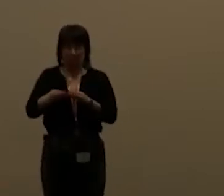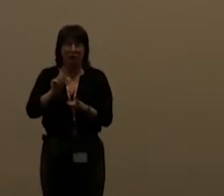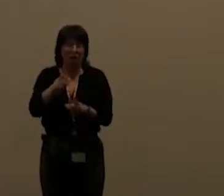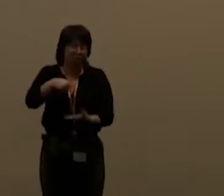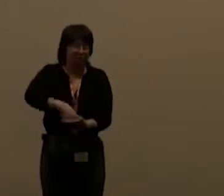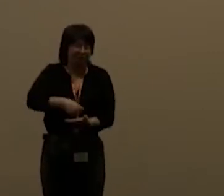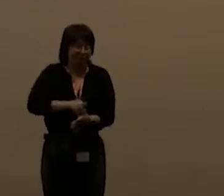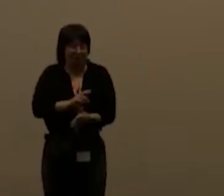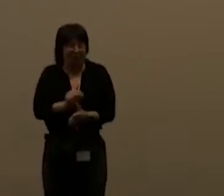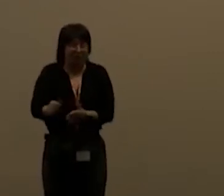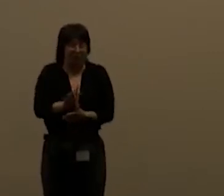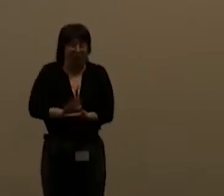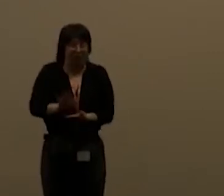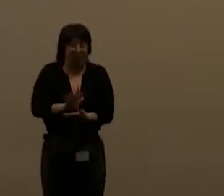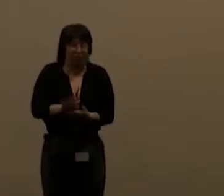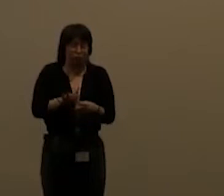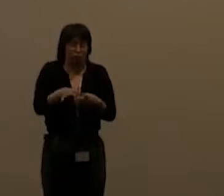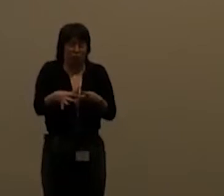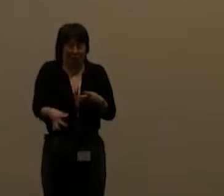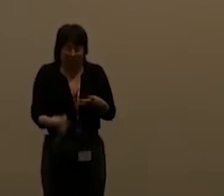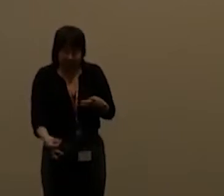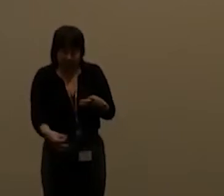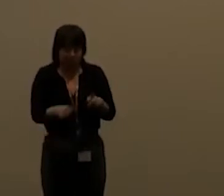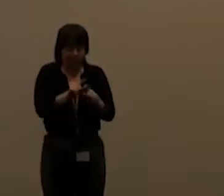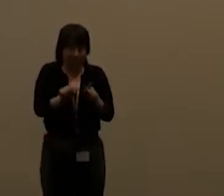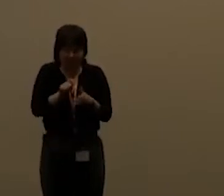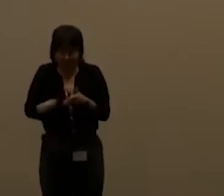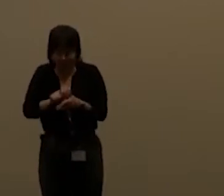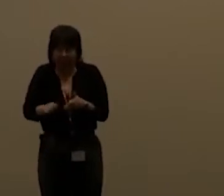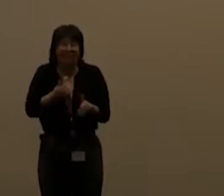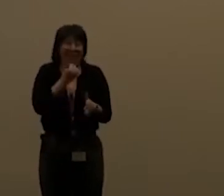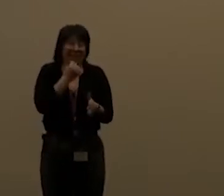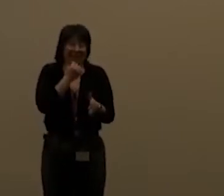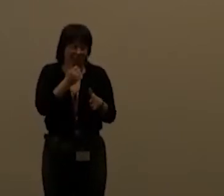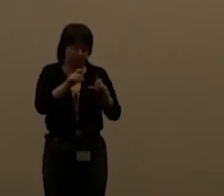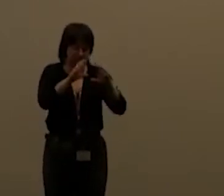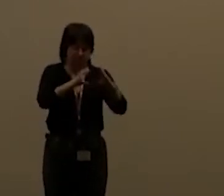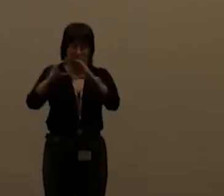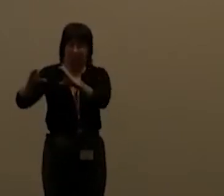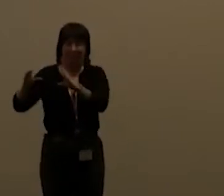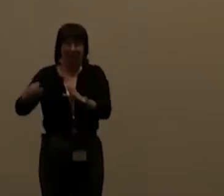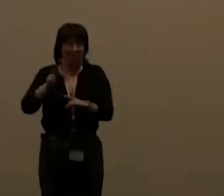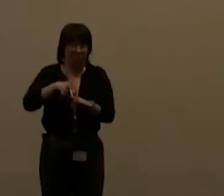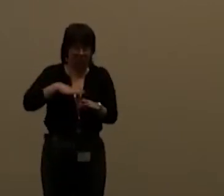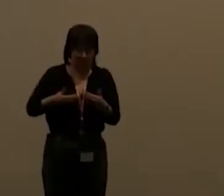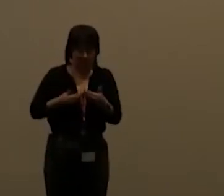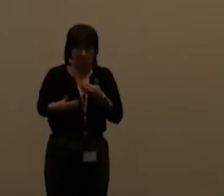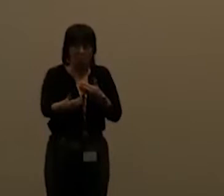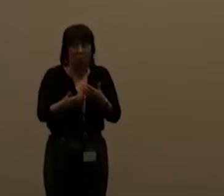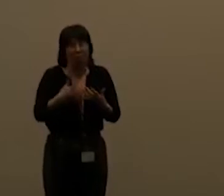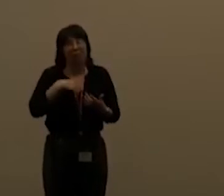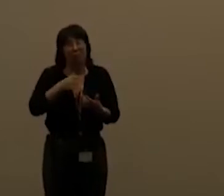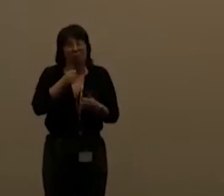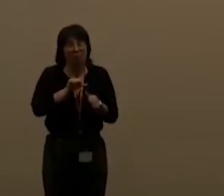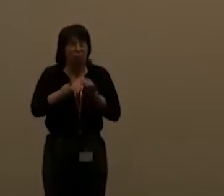limited a bit to only have choice, text, and then date fields. So if you need anything beyond that, again, you'll probably want to go to